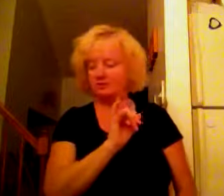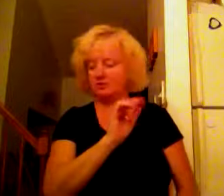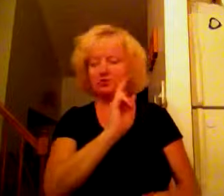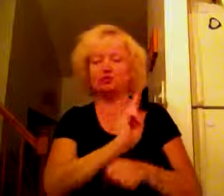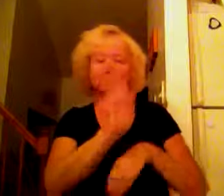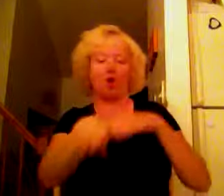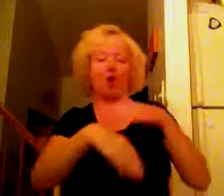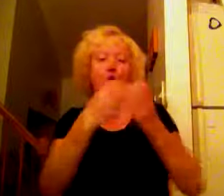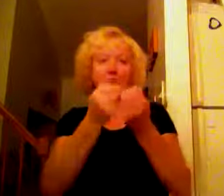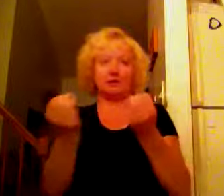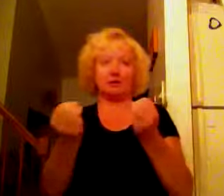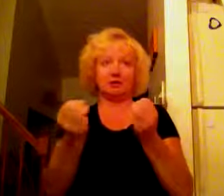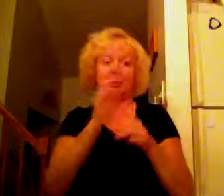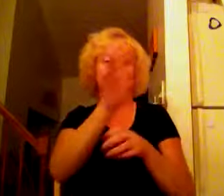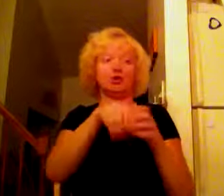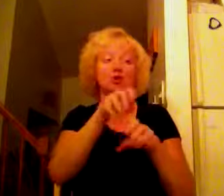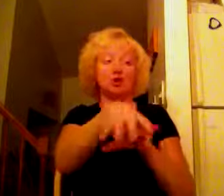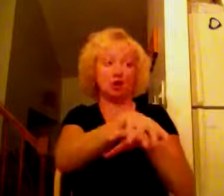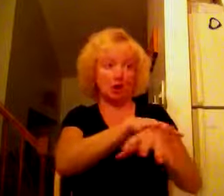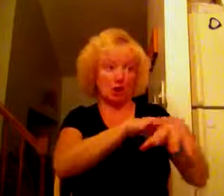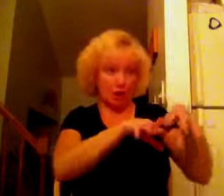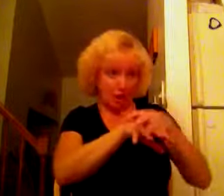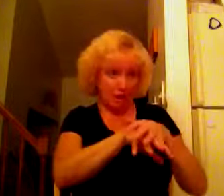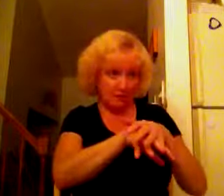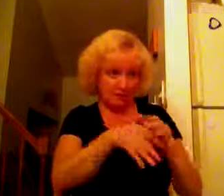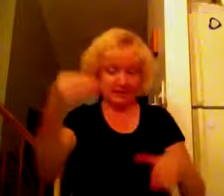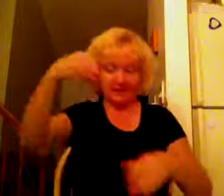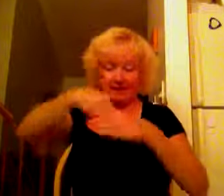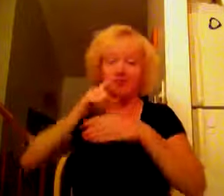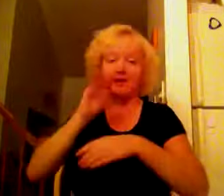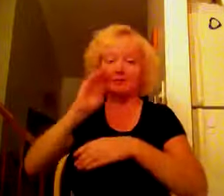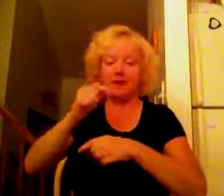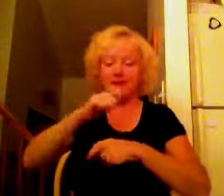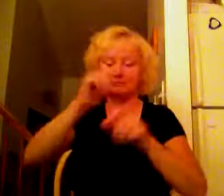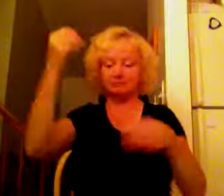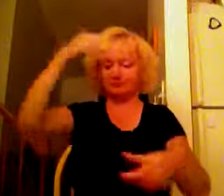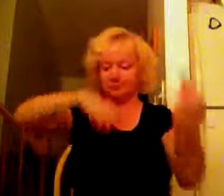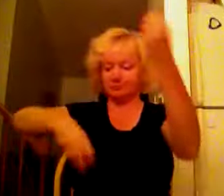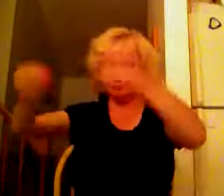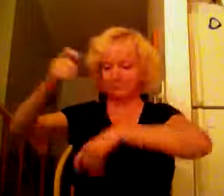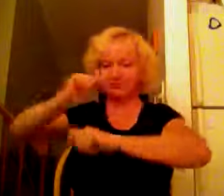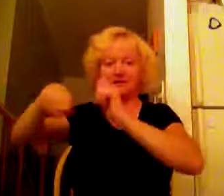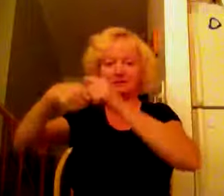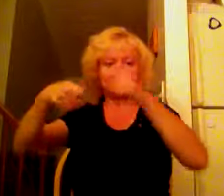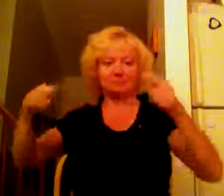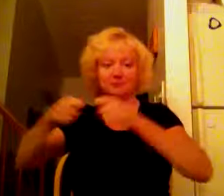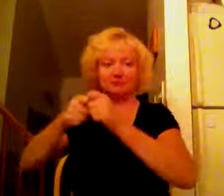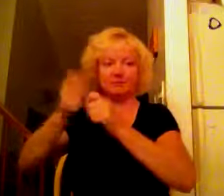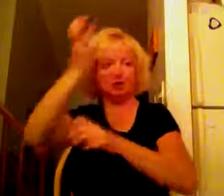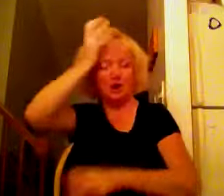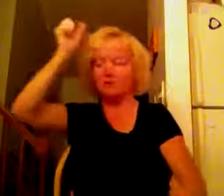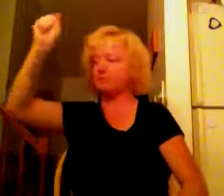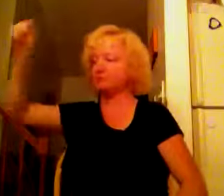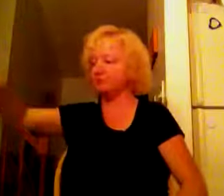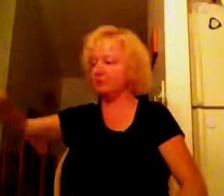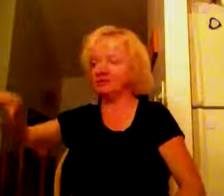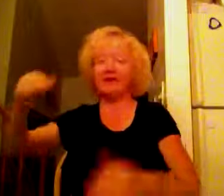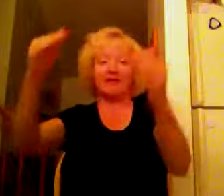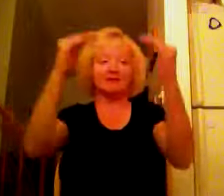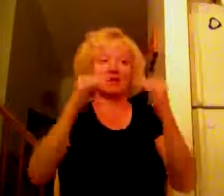including your gloves, in a plastic bag and tie it shut. Dispose of the bag, then wash your hands again. For workers, needle